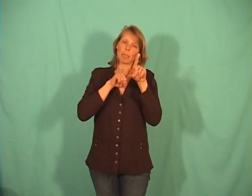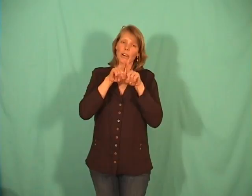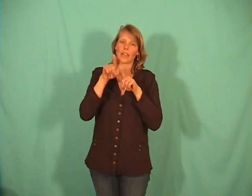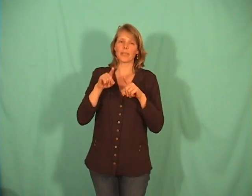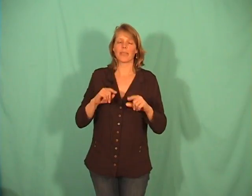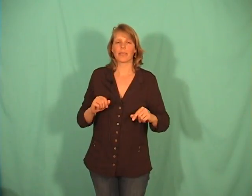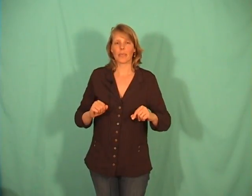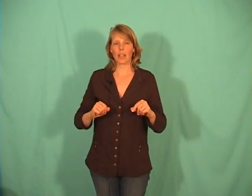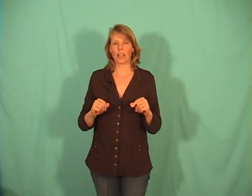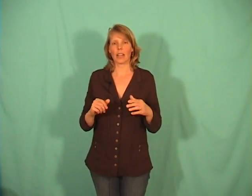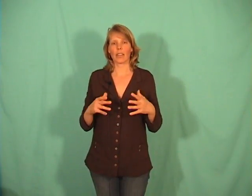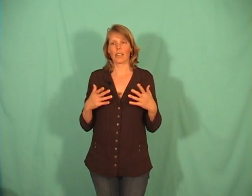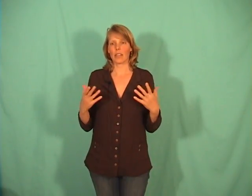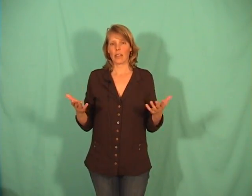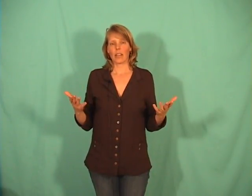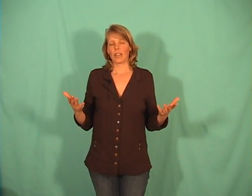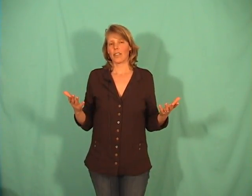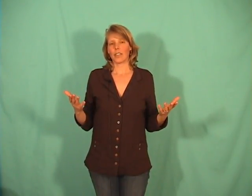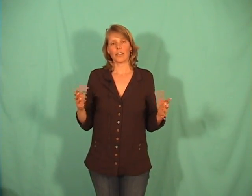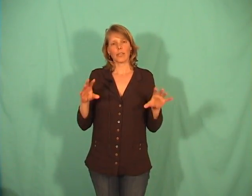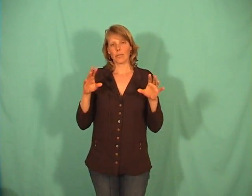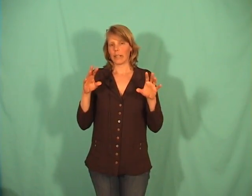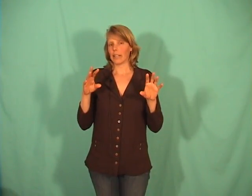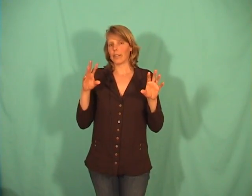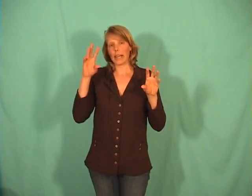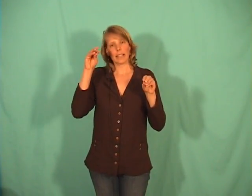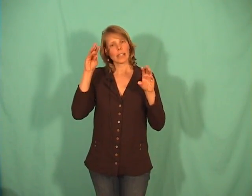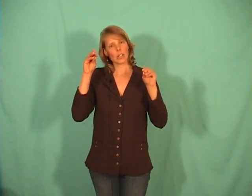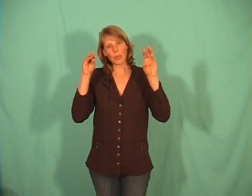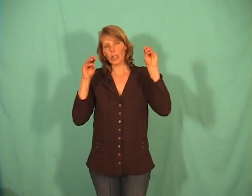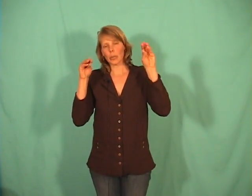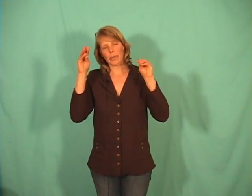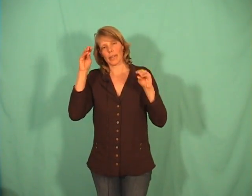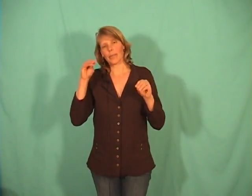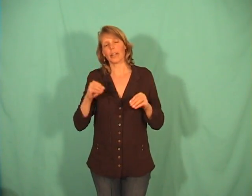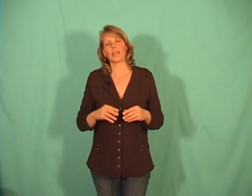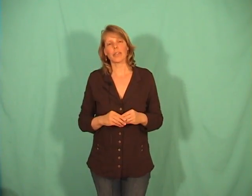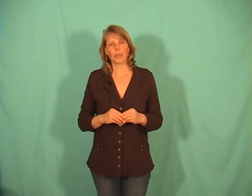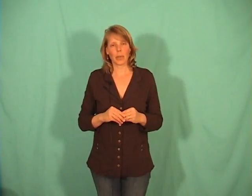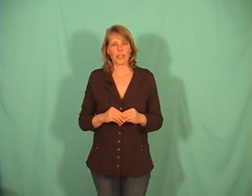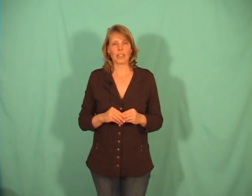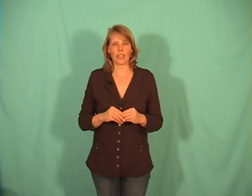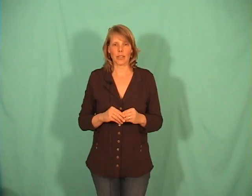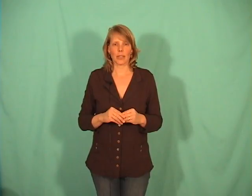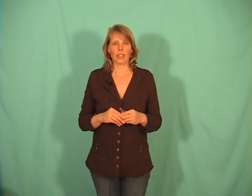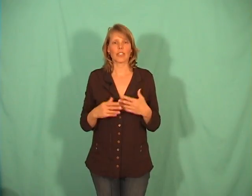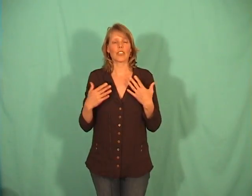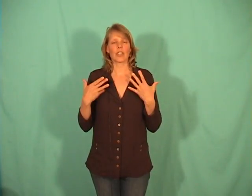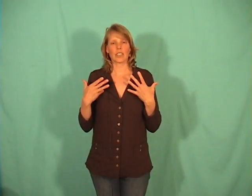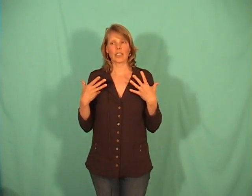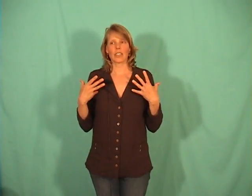part and, later adding in the twinkle part, whatever you want to do. It's just